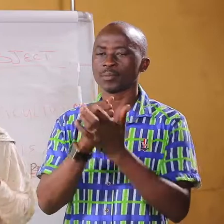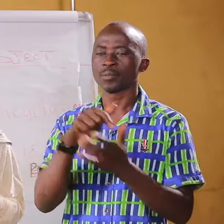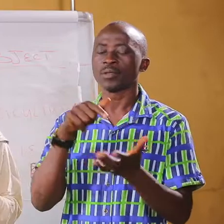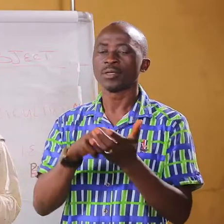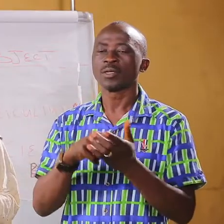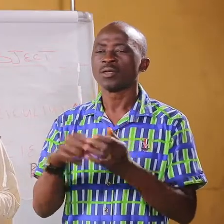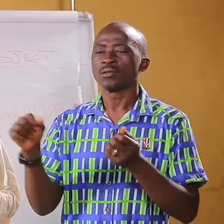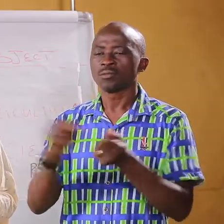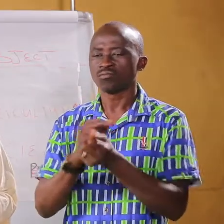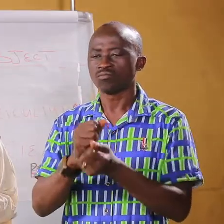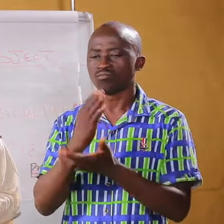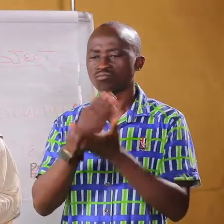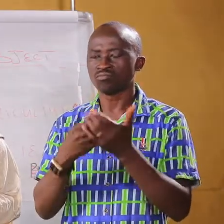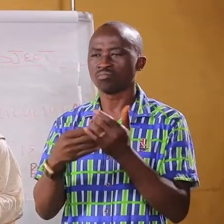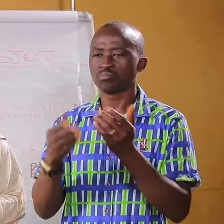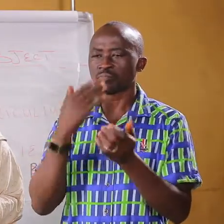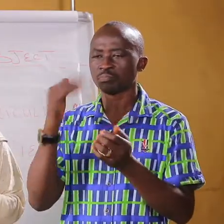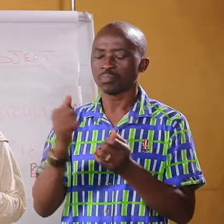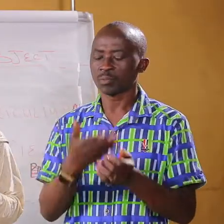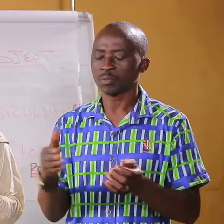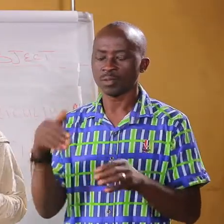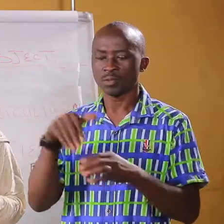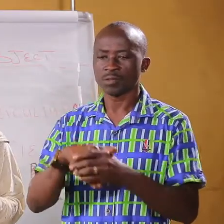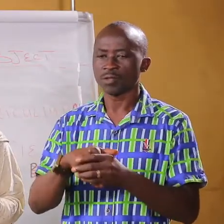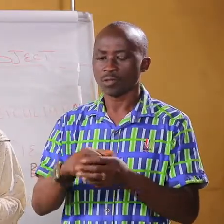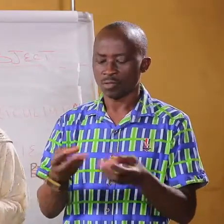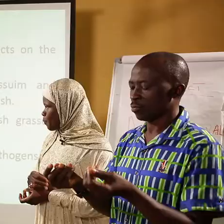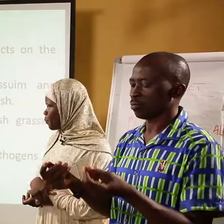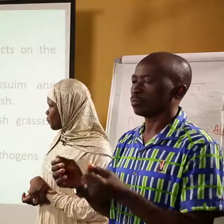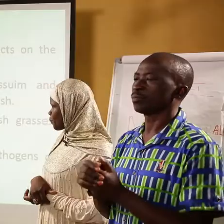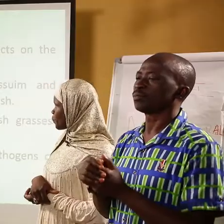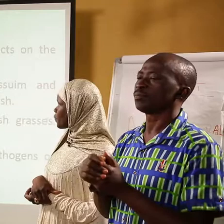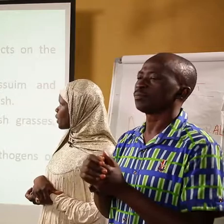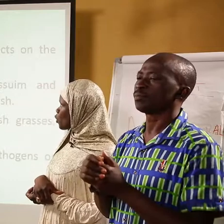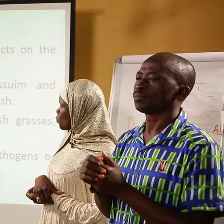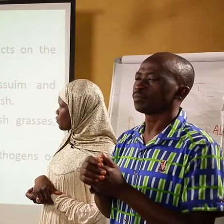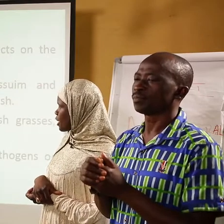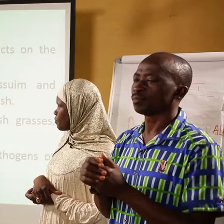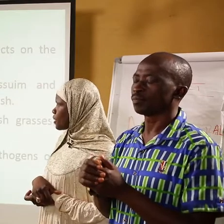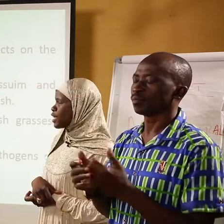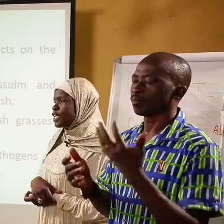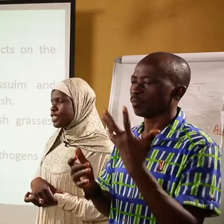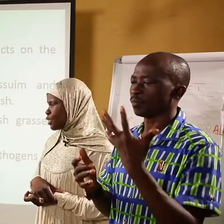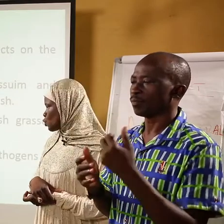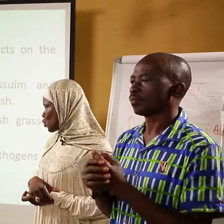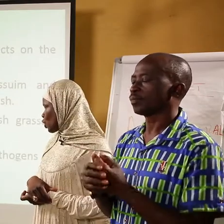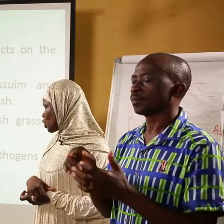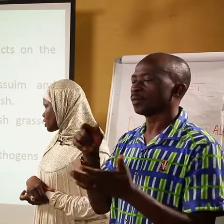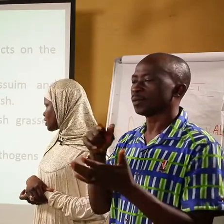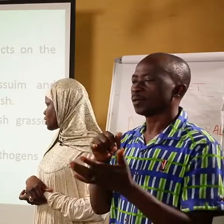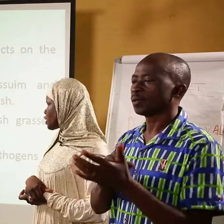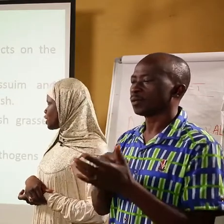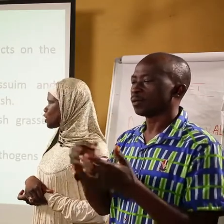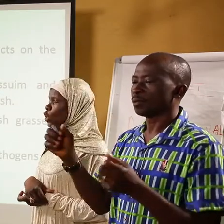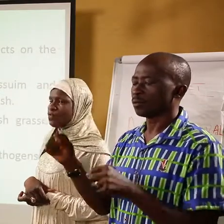destroying pathogens or germs that will really affect the soil. Number five, it